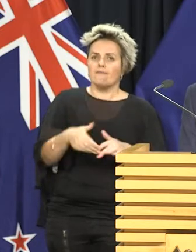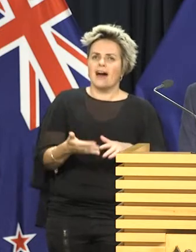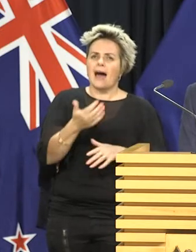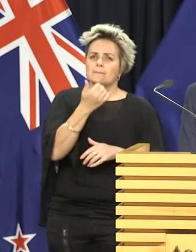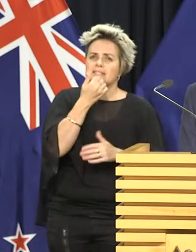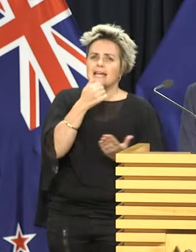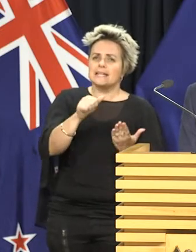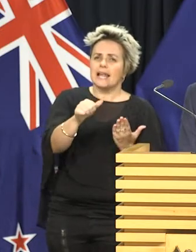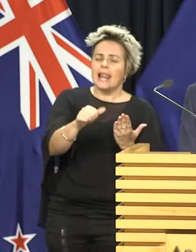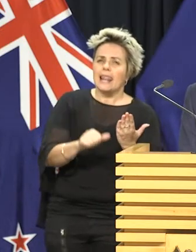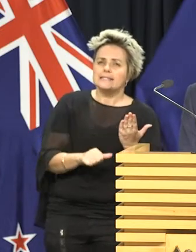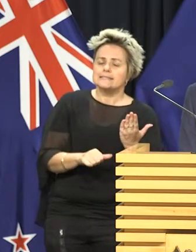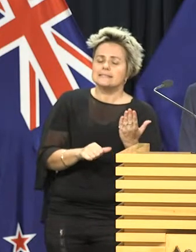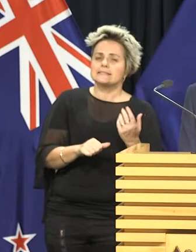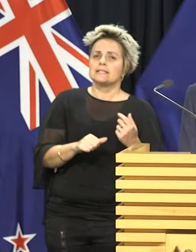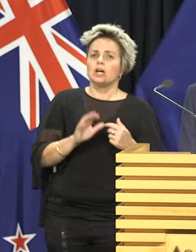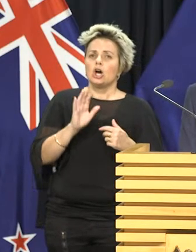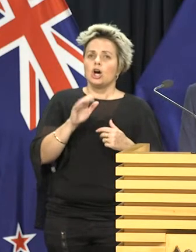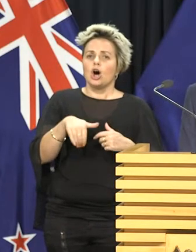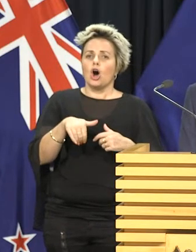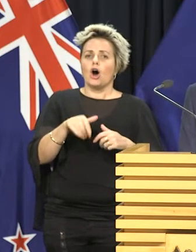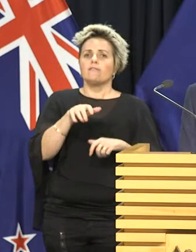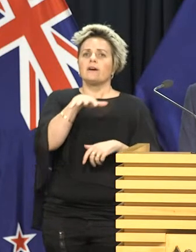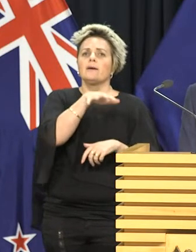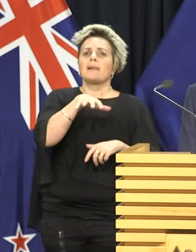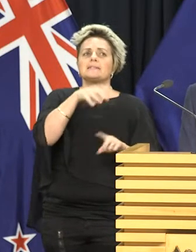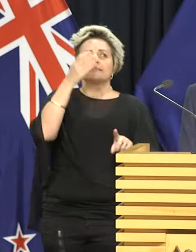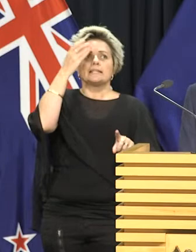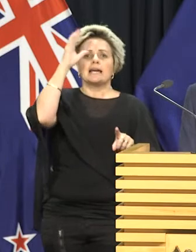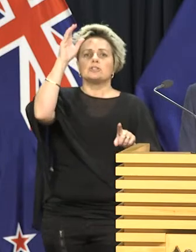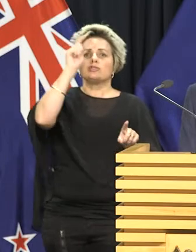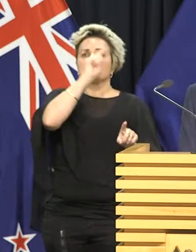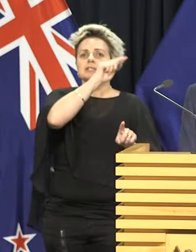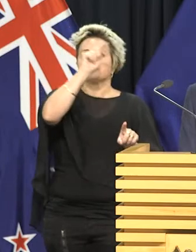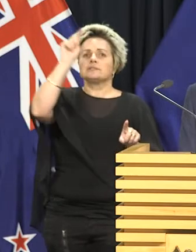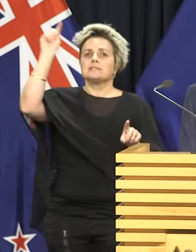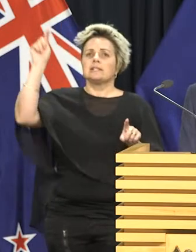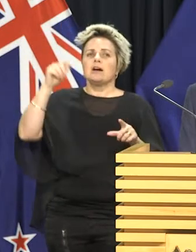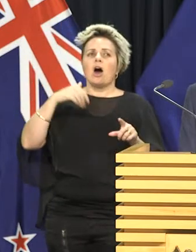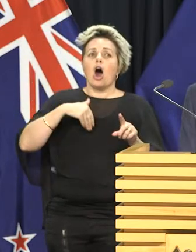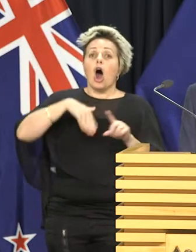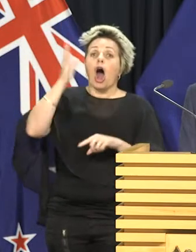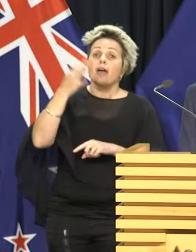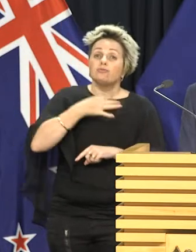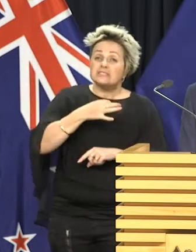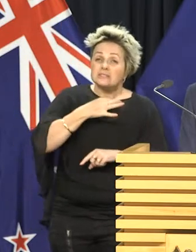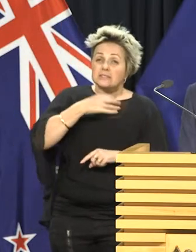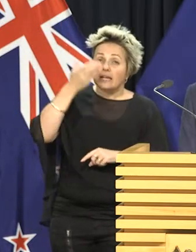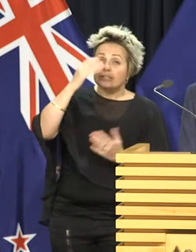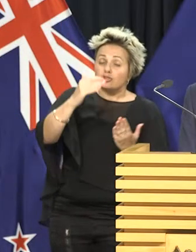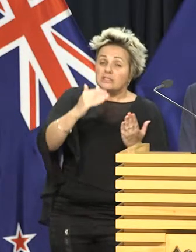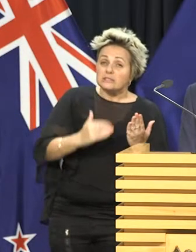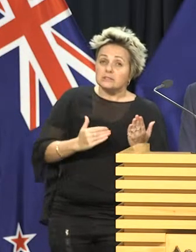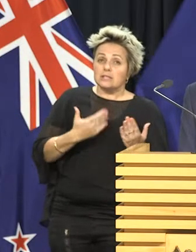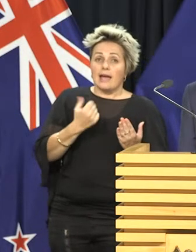Has a decision been made on updating the list of designations that have been deemed to be higher risk, the air routes?